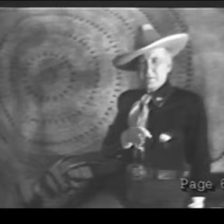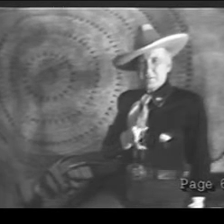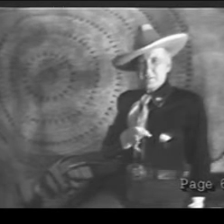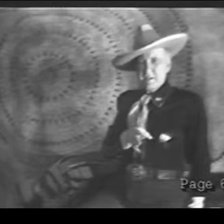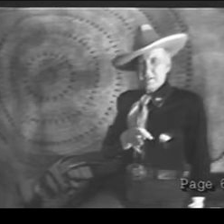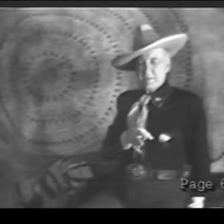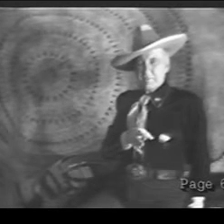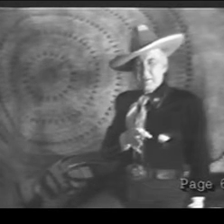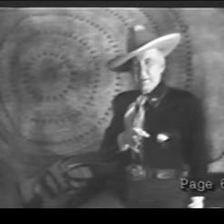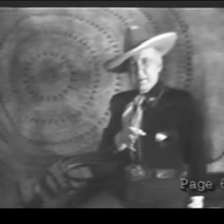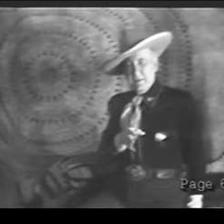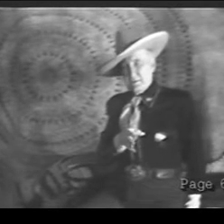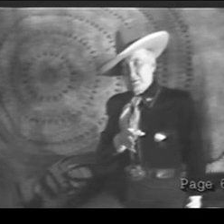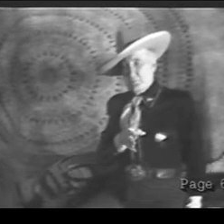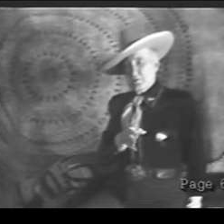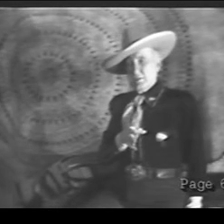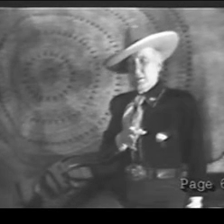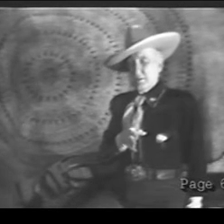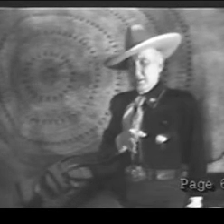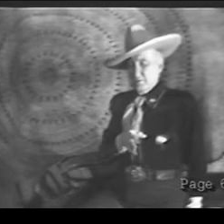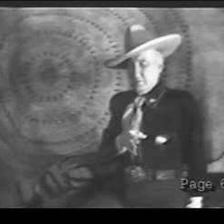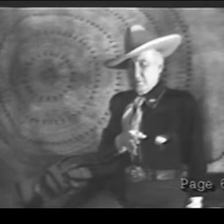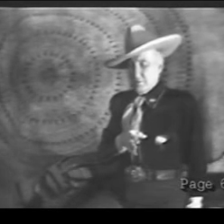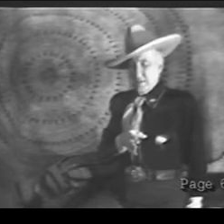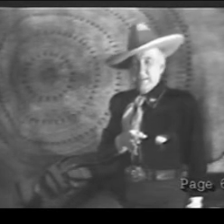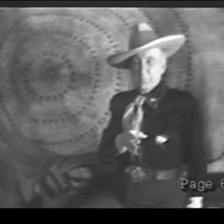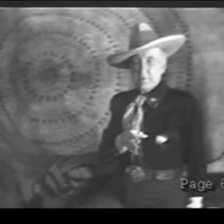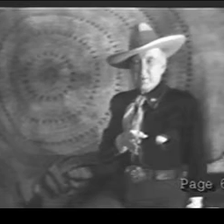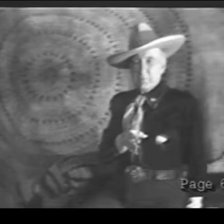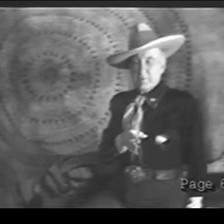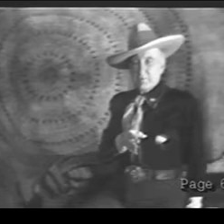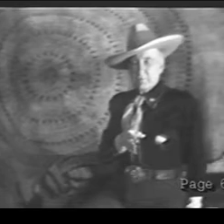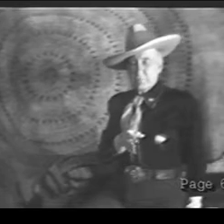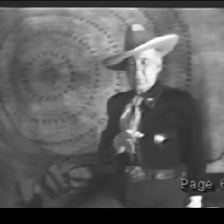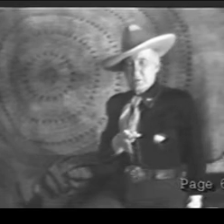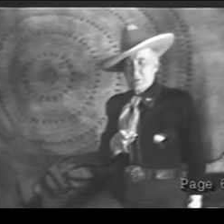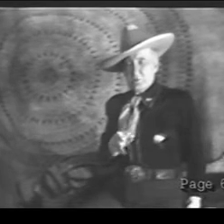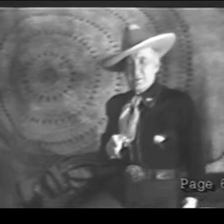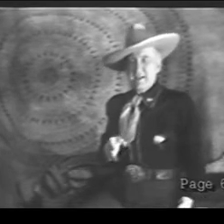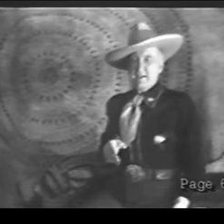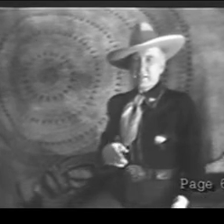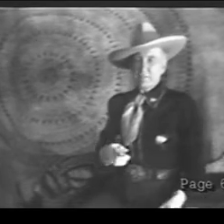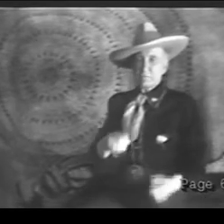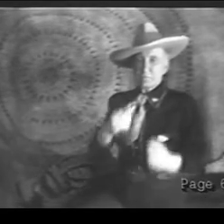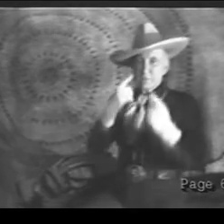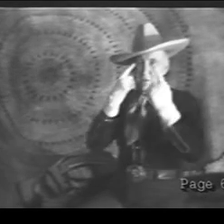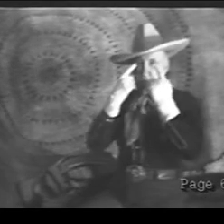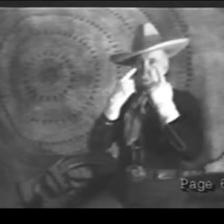don't understand. And then if he's particularly sad about something, just to be sad would be